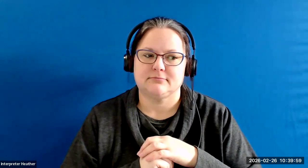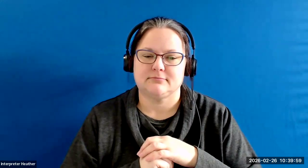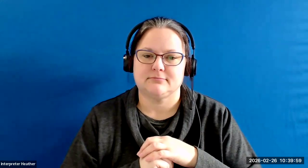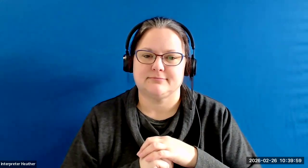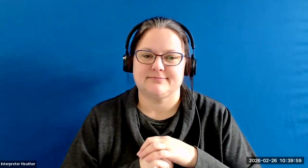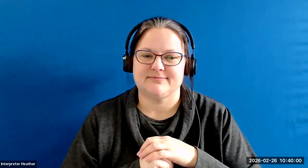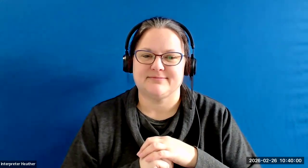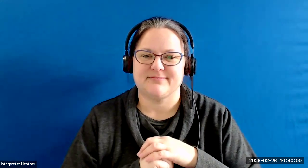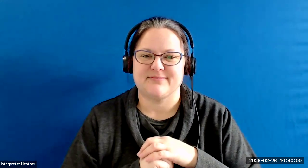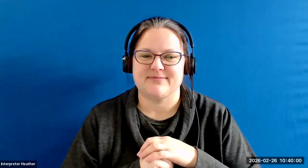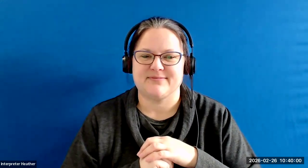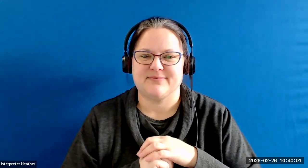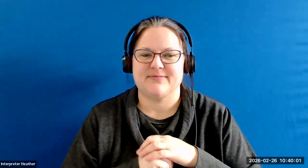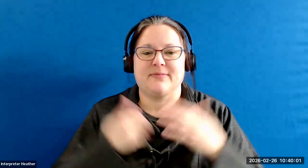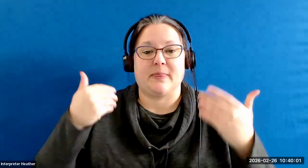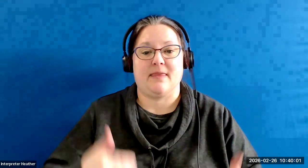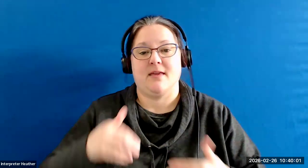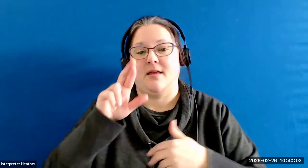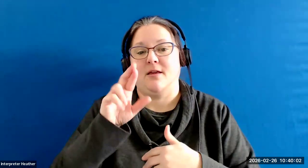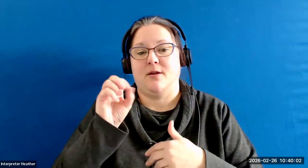I wanted to name that